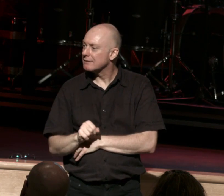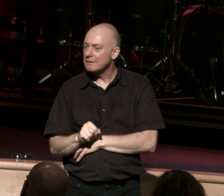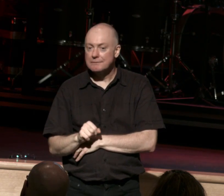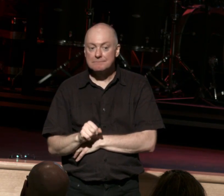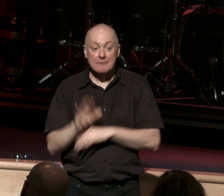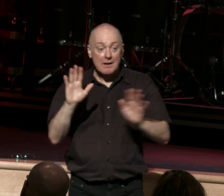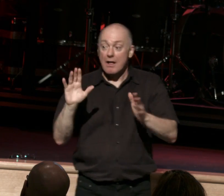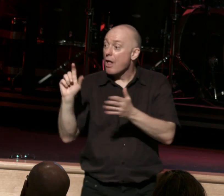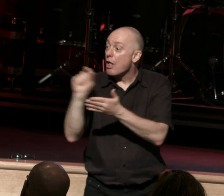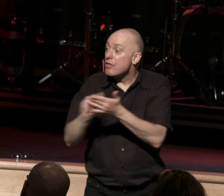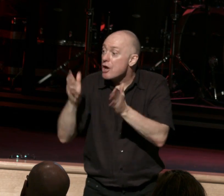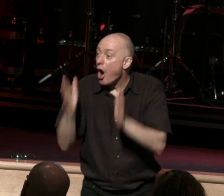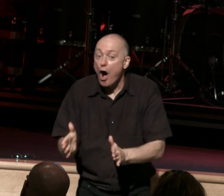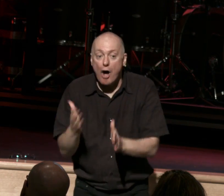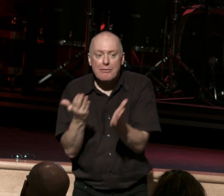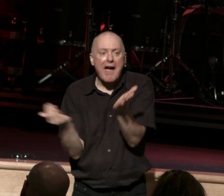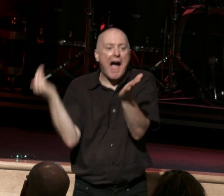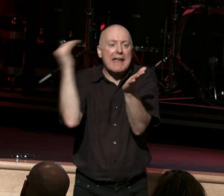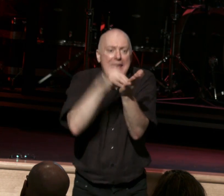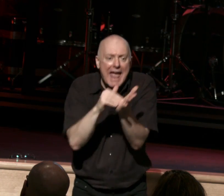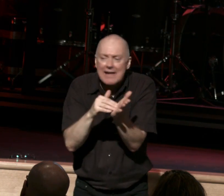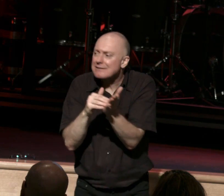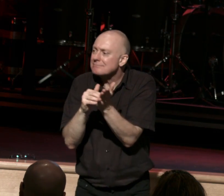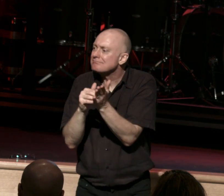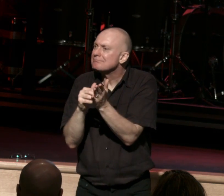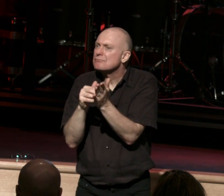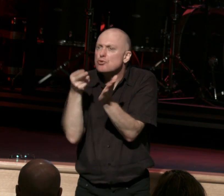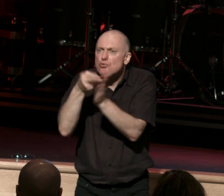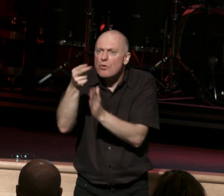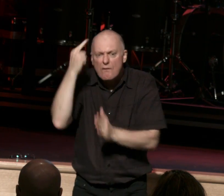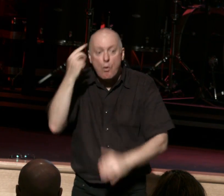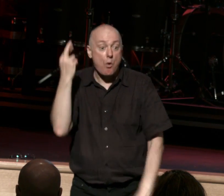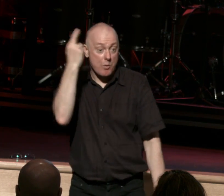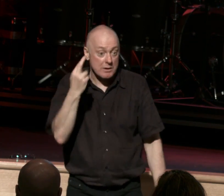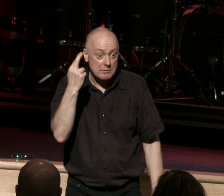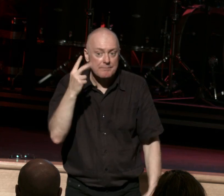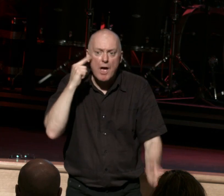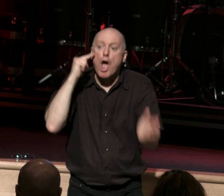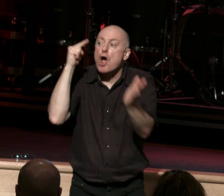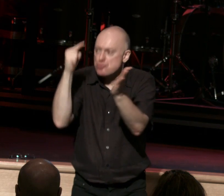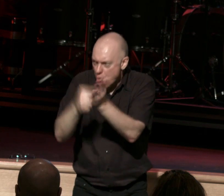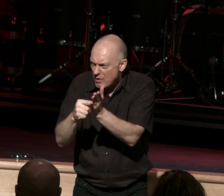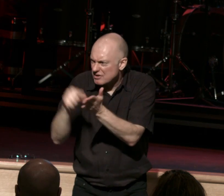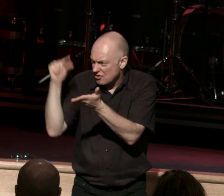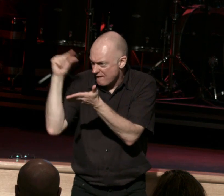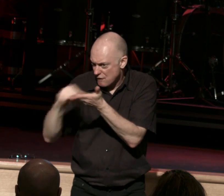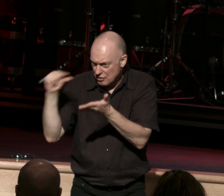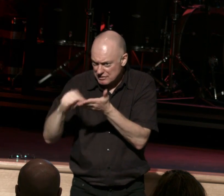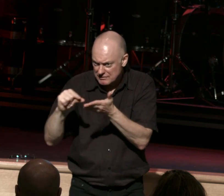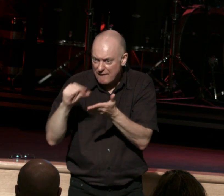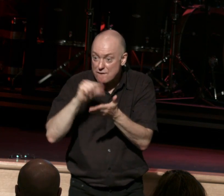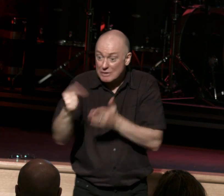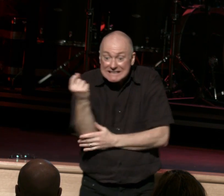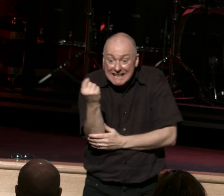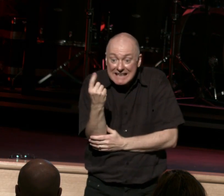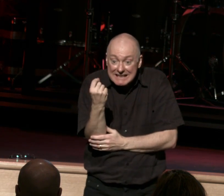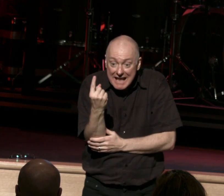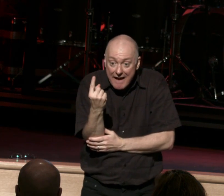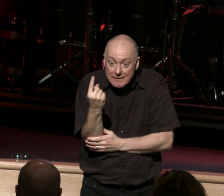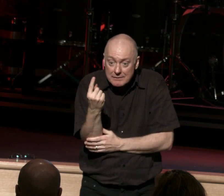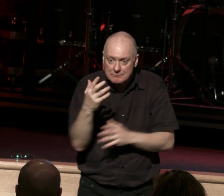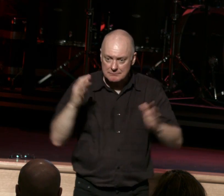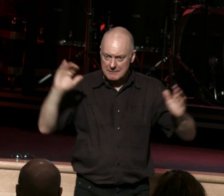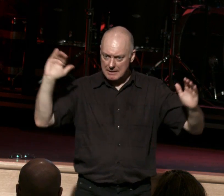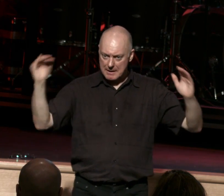his feet. The author is repeating truth now for a reason. Notice in these verses, notice in verse